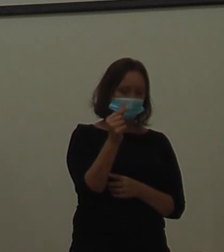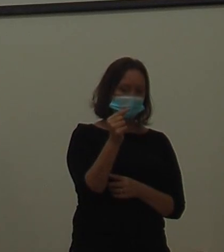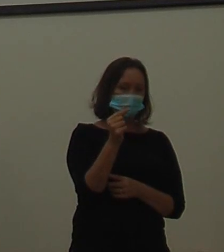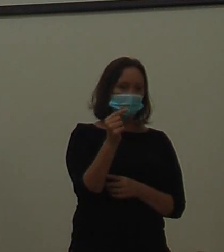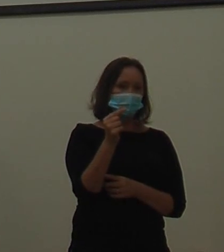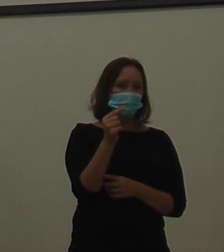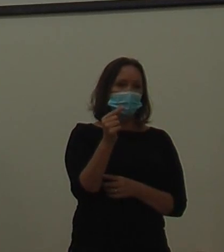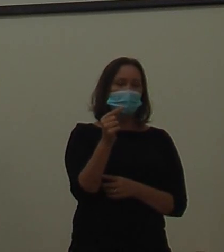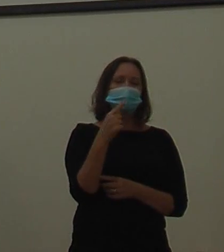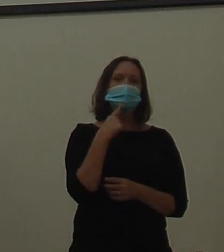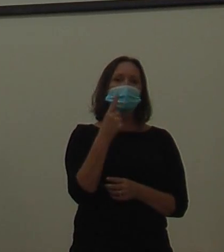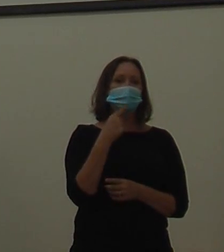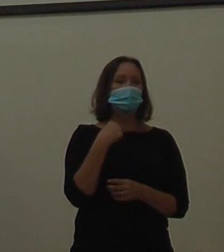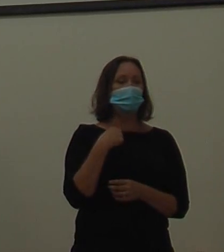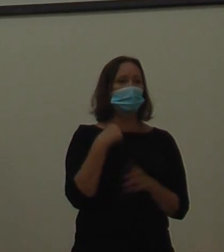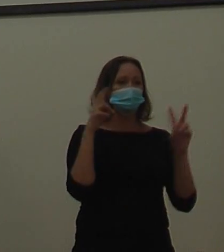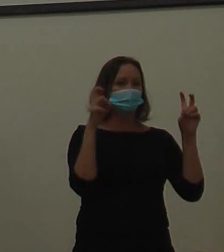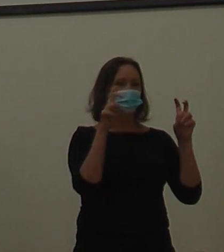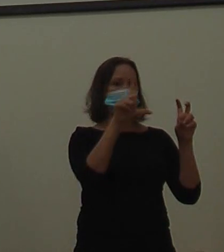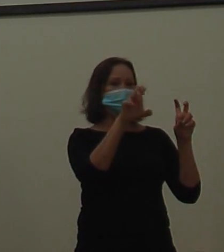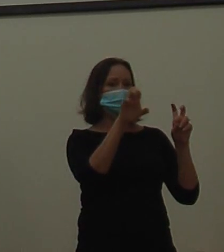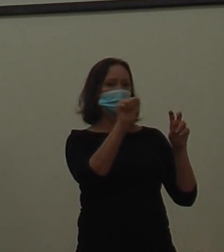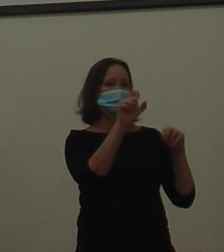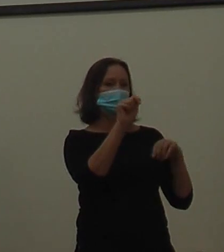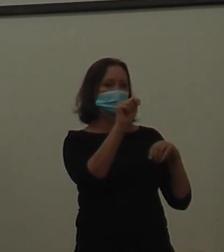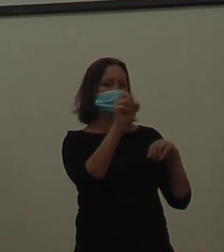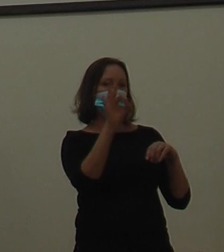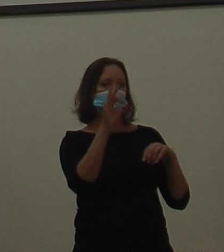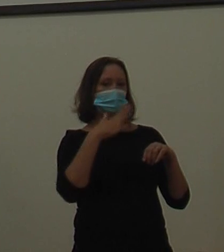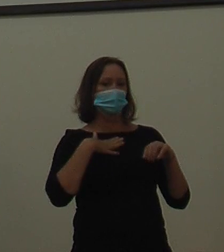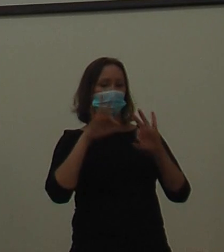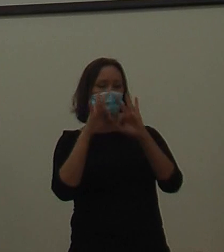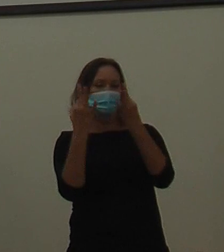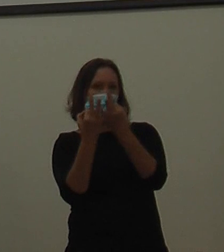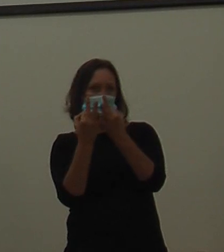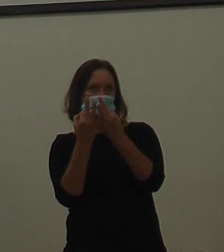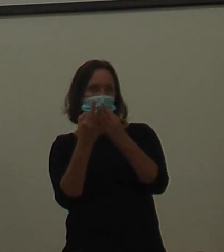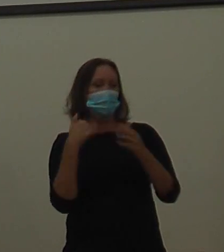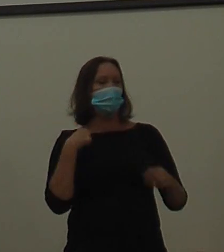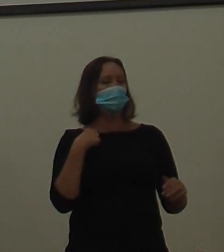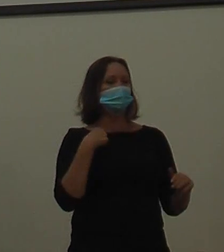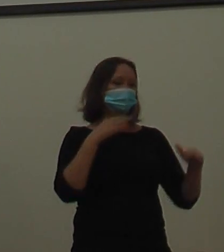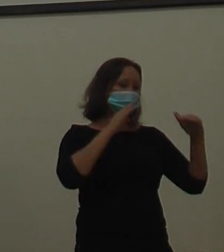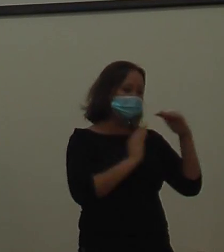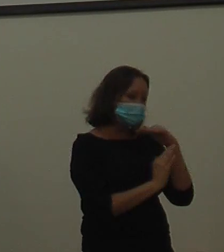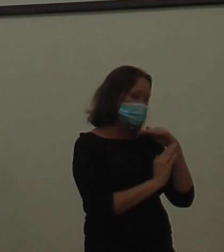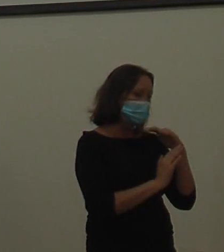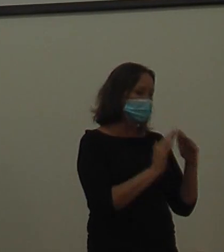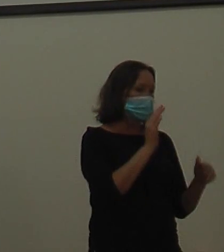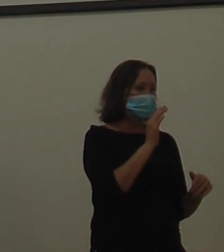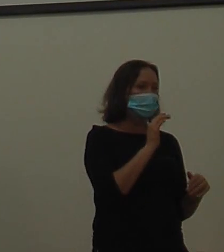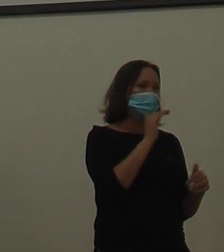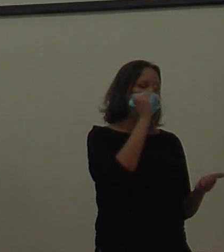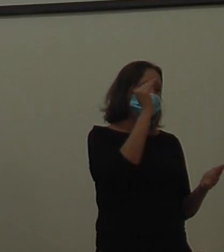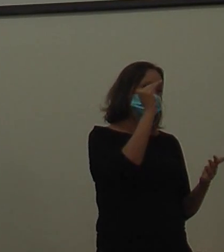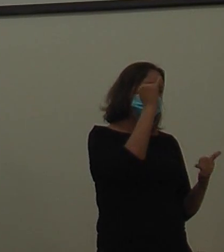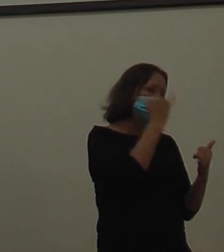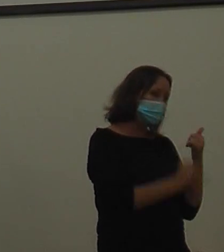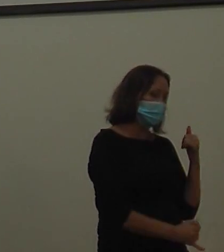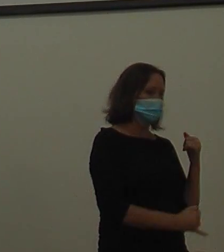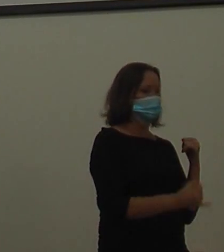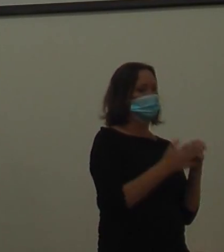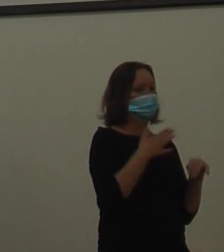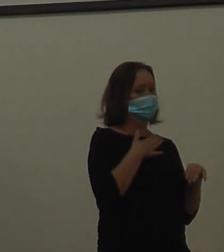least of all of his brothers and all of his family and all of Israel. But God uses